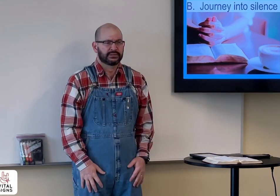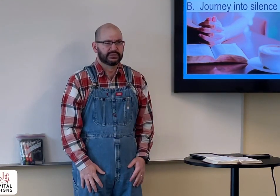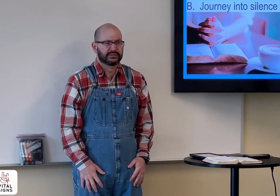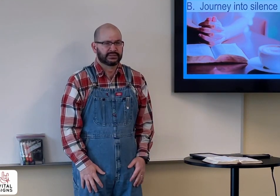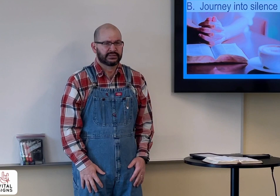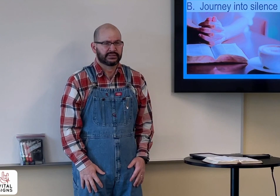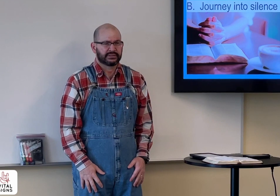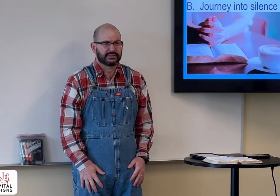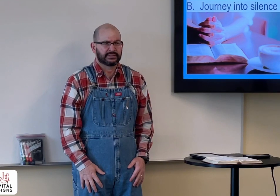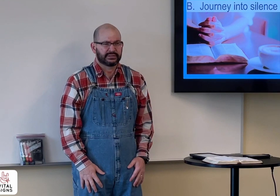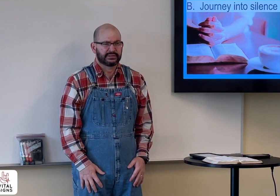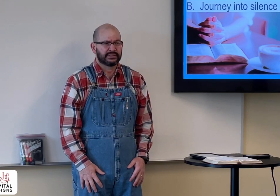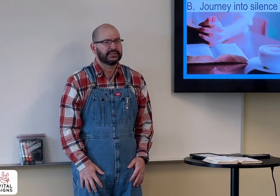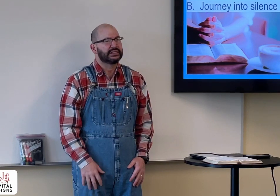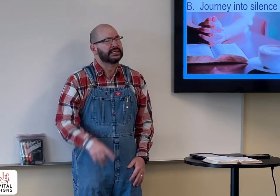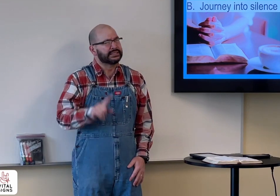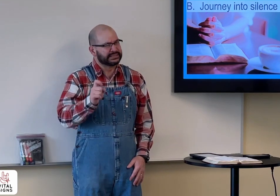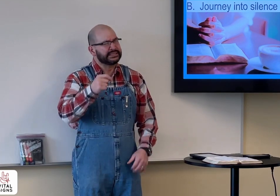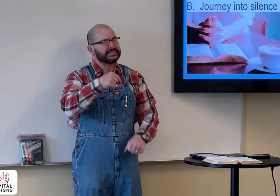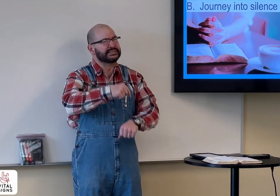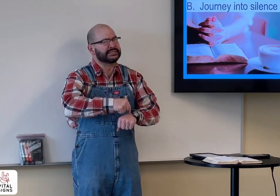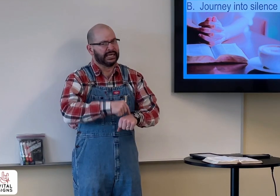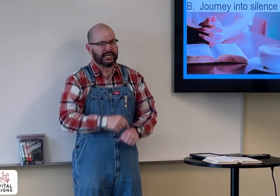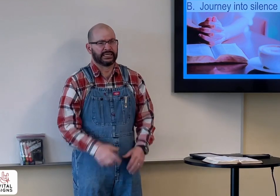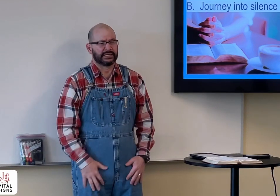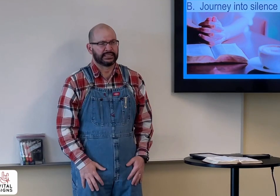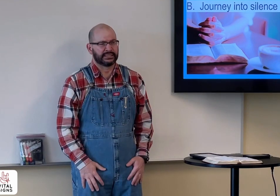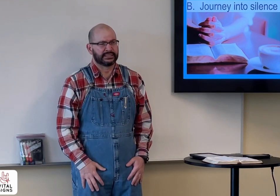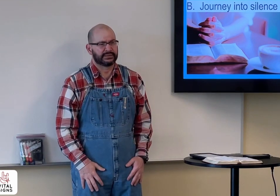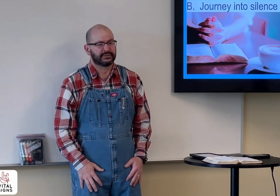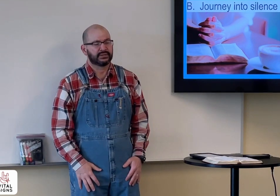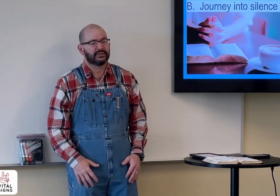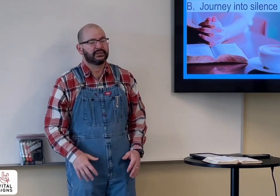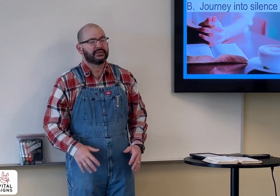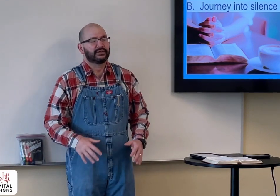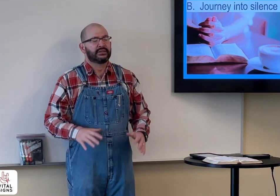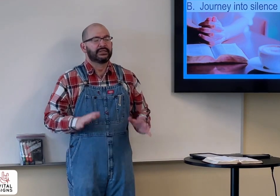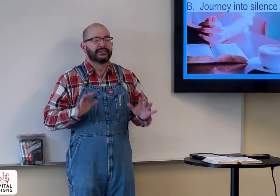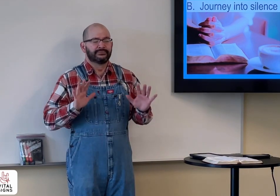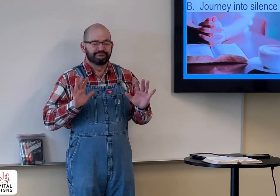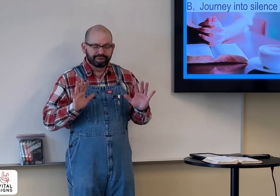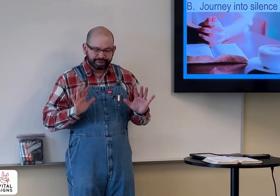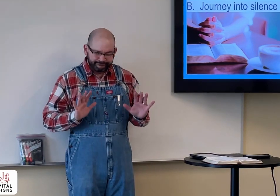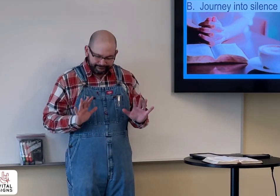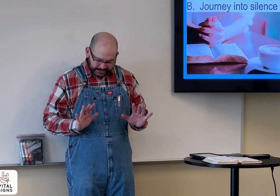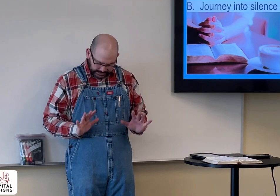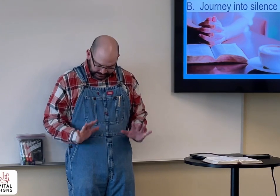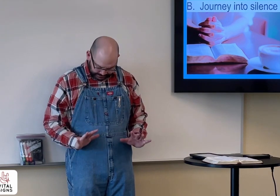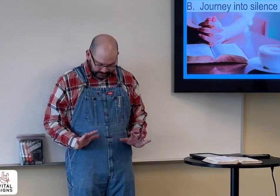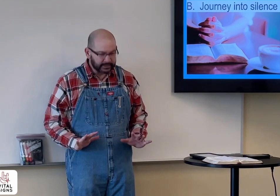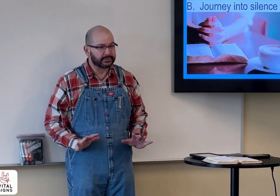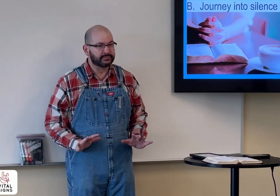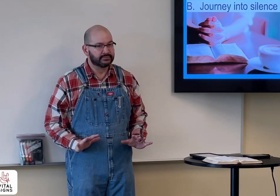You can't do it immediately, you know. You need to spend some time saying, let's calm